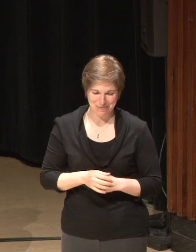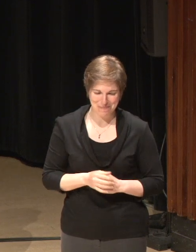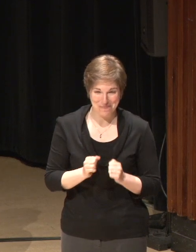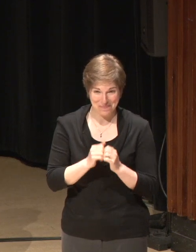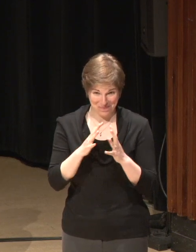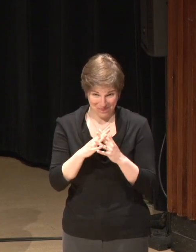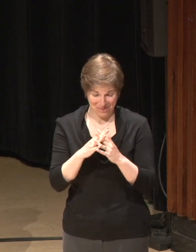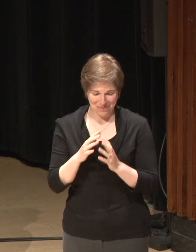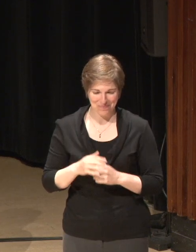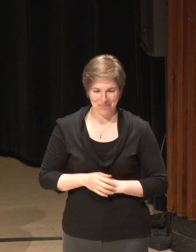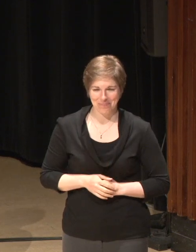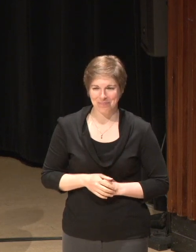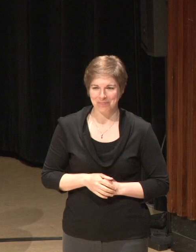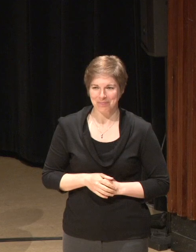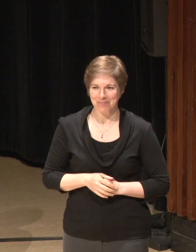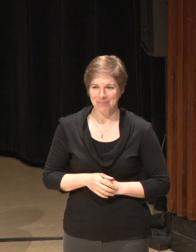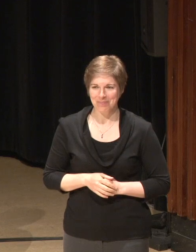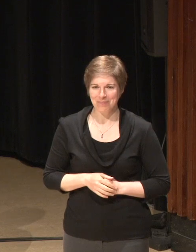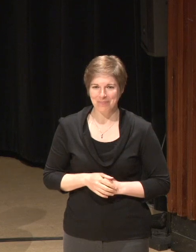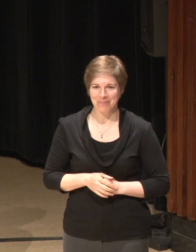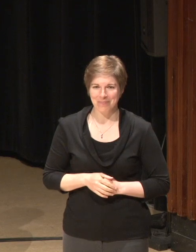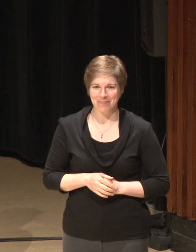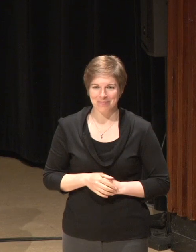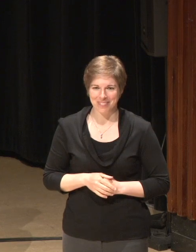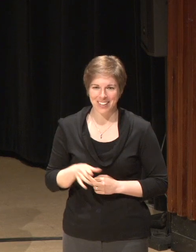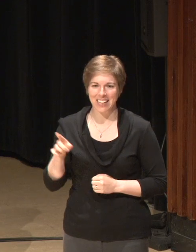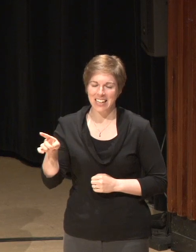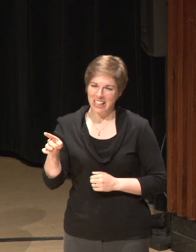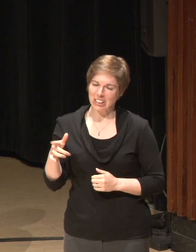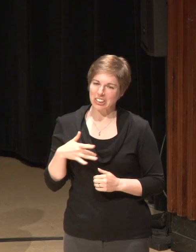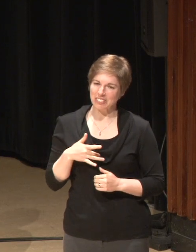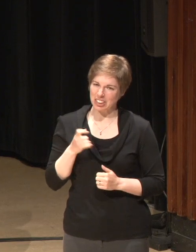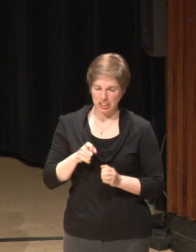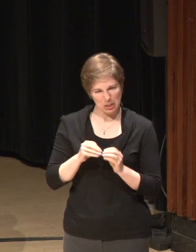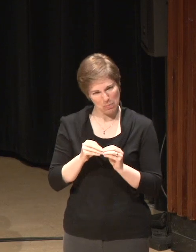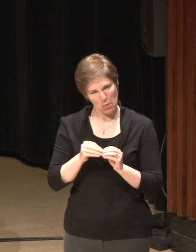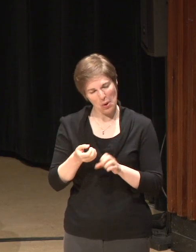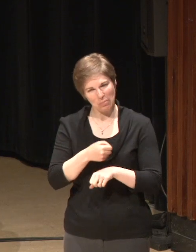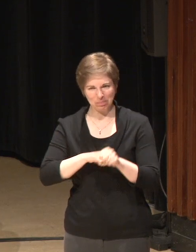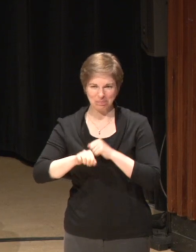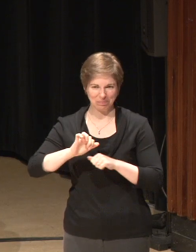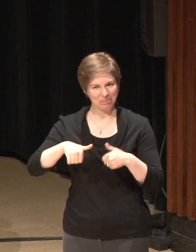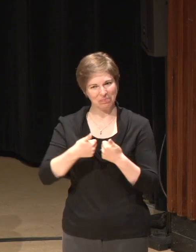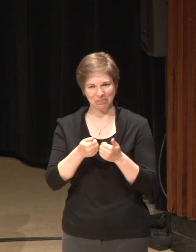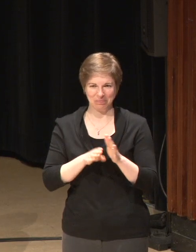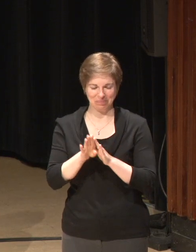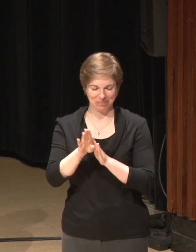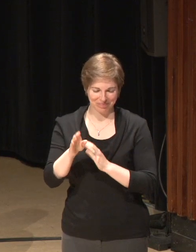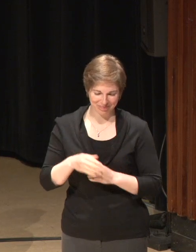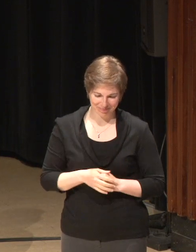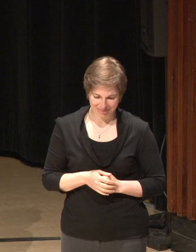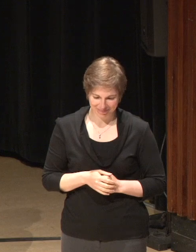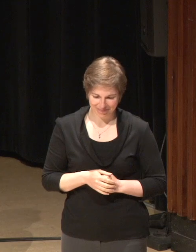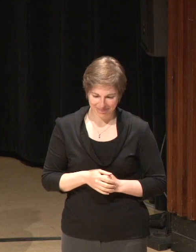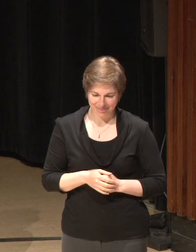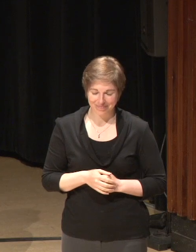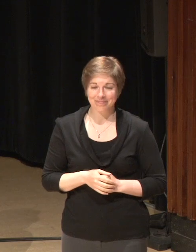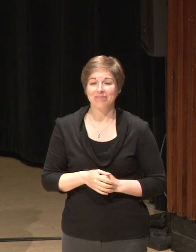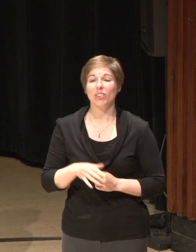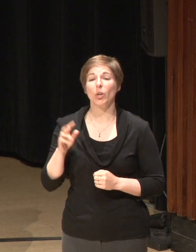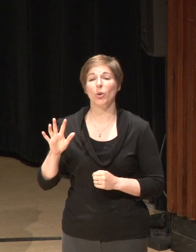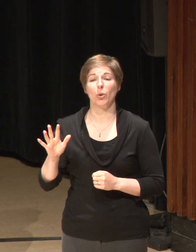She felt she needed to concentrate more on furthering education and career. In her 2 years at the Waterfront campus, Sarah has had